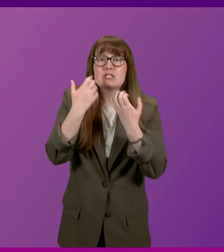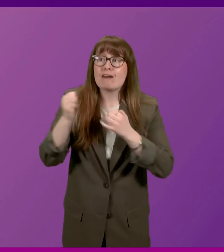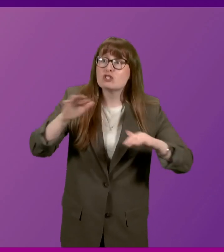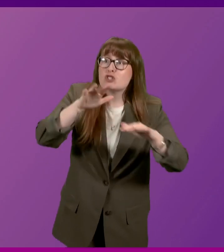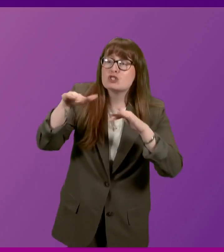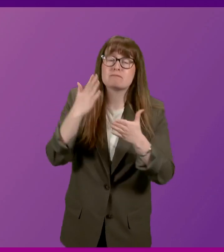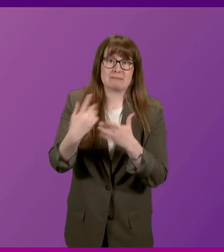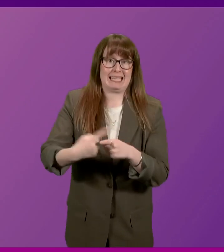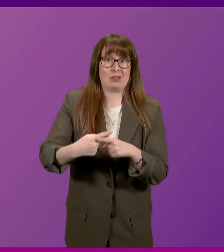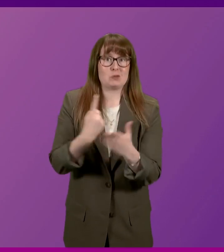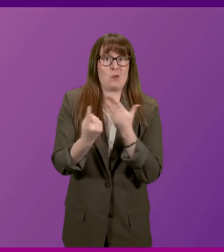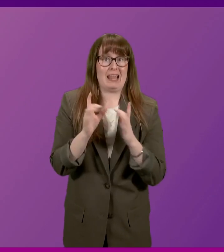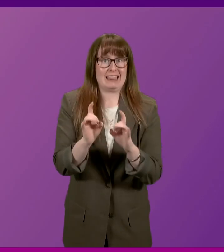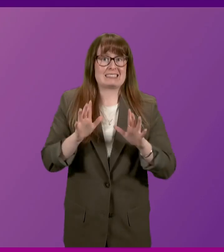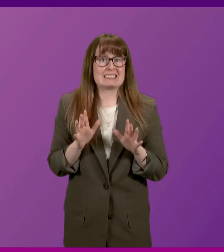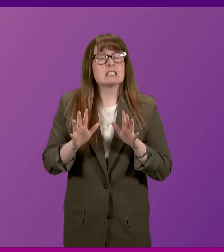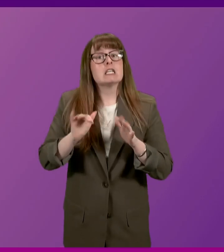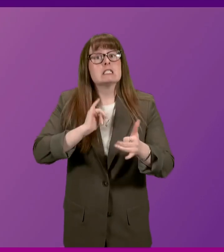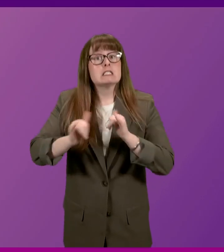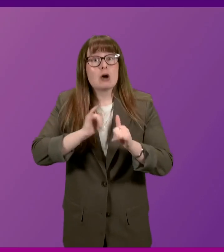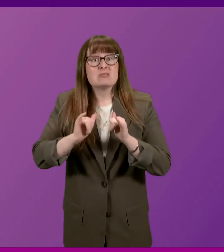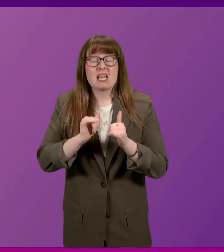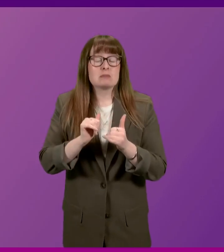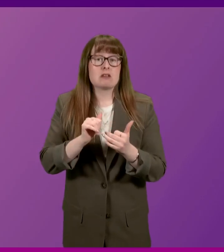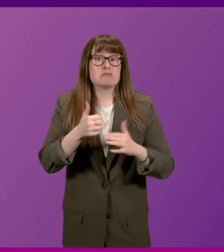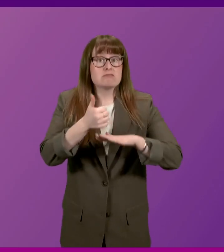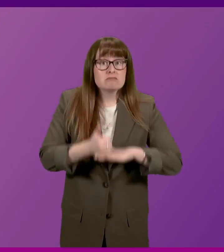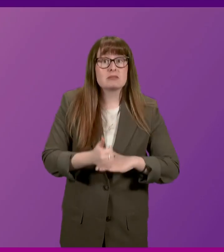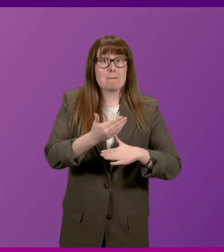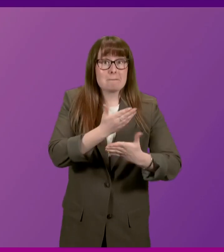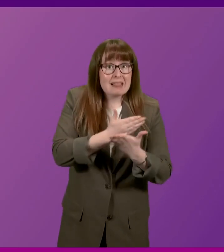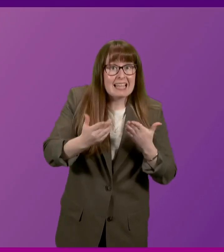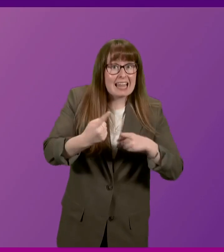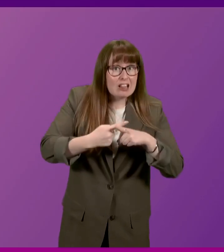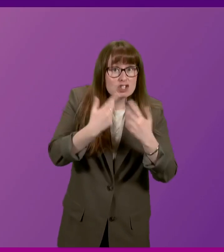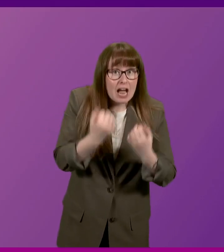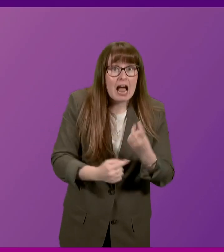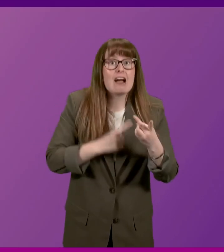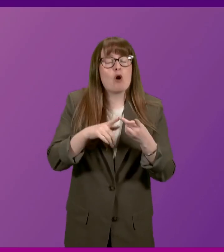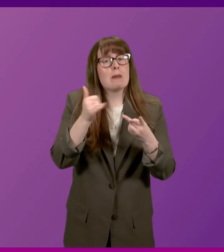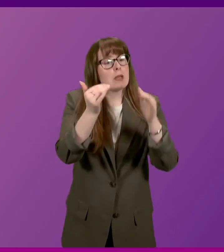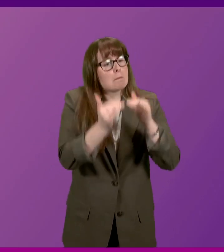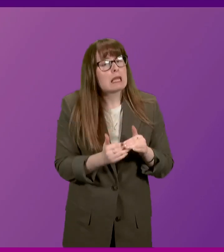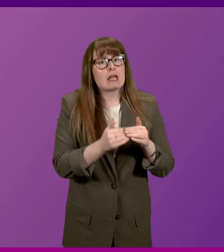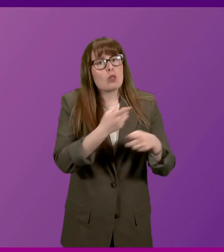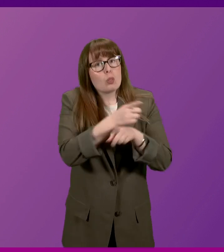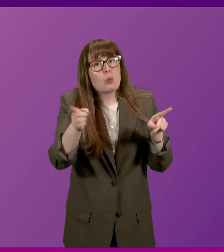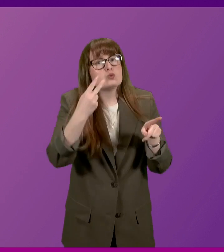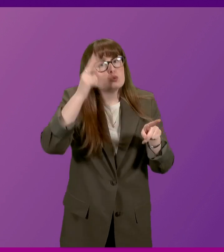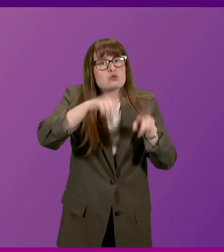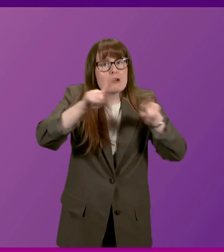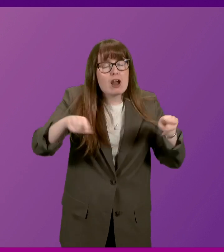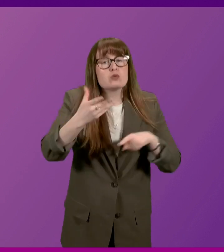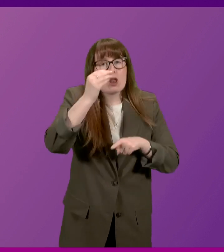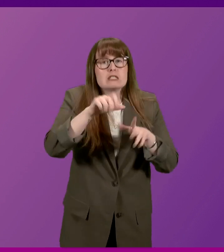in English, and sometimes it's created in plain English or is presented in a way that might meet the needs of people who are neurodivergent and have